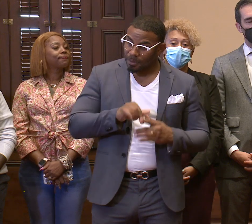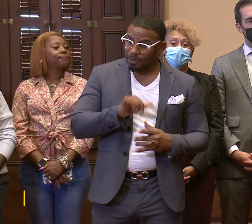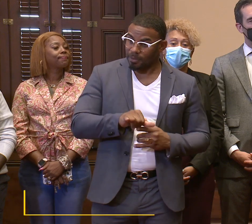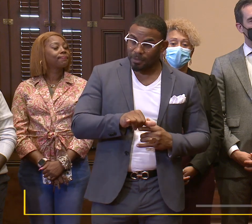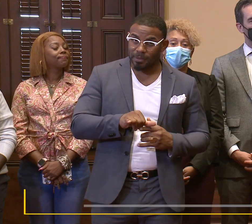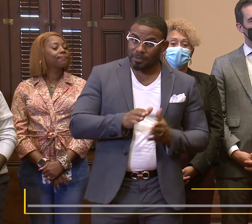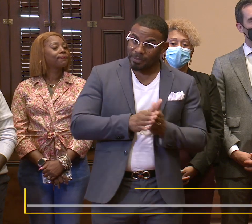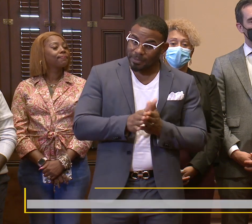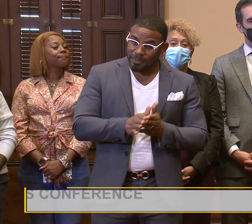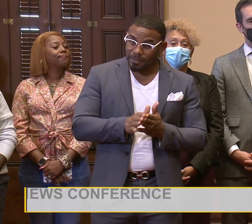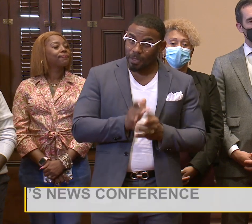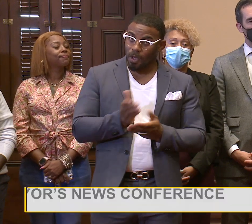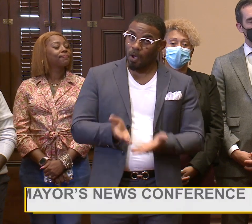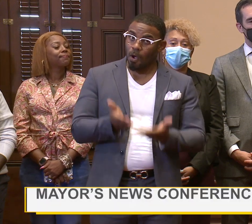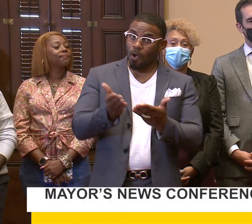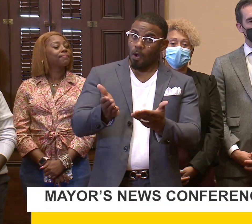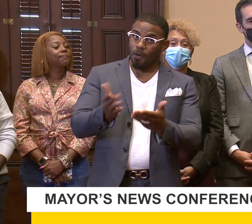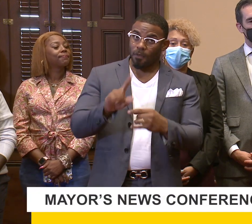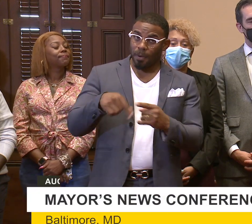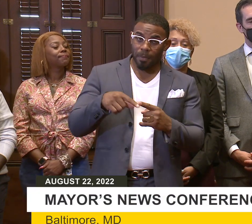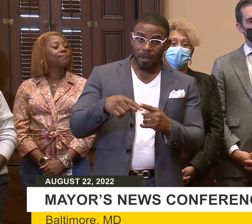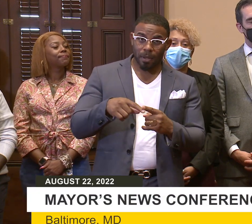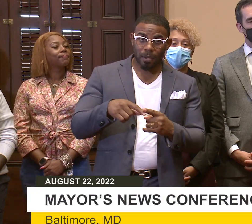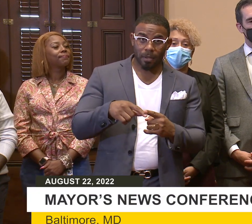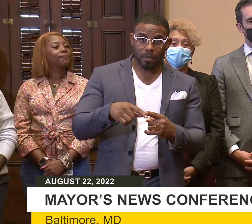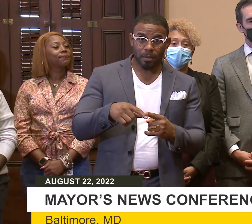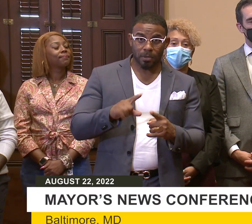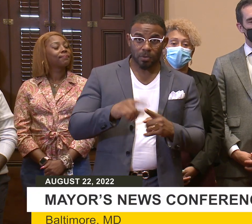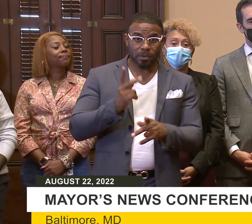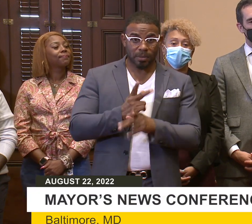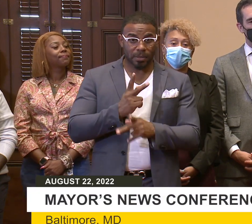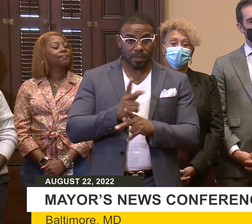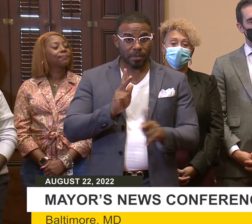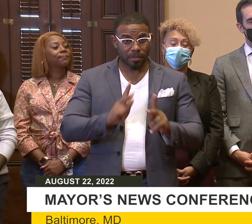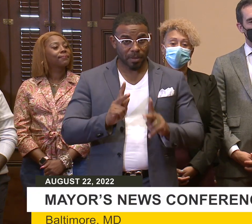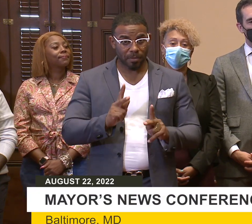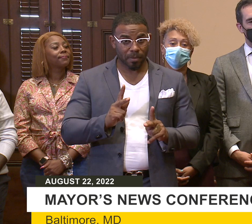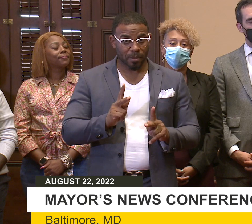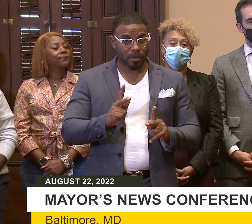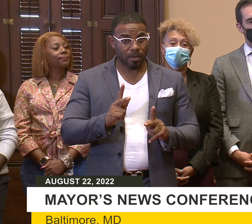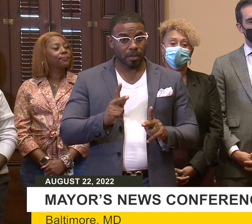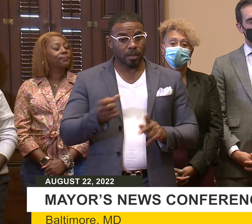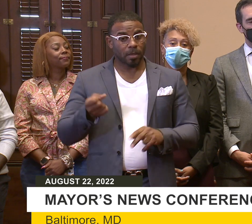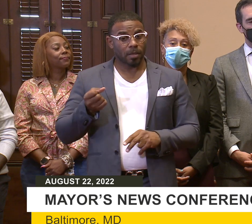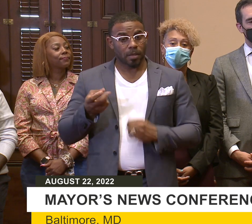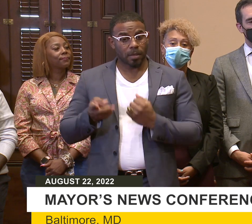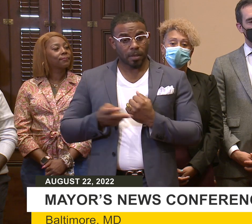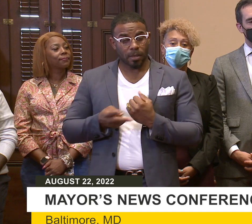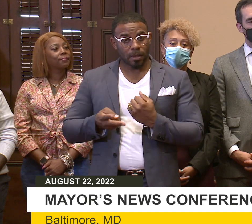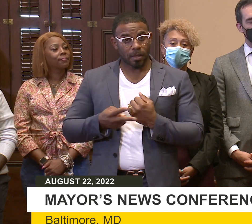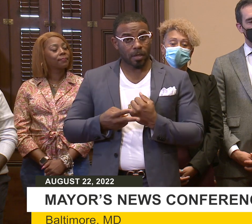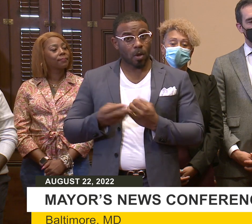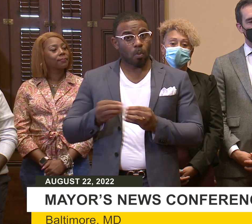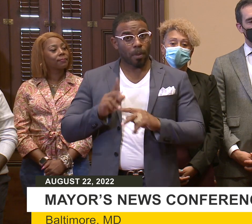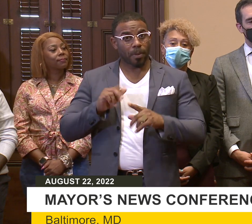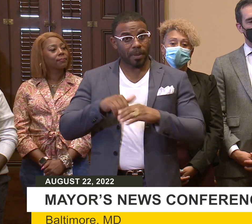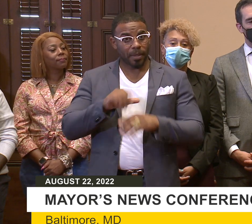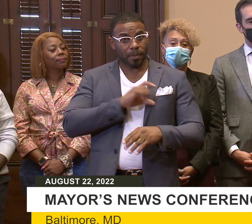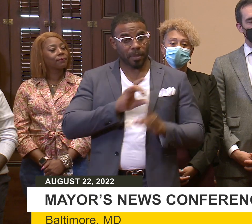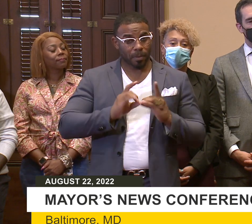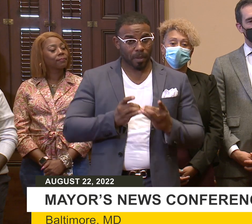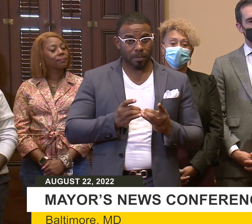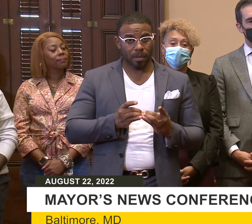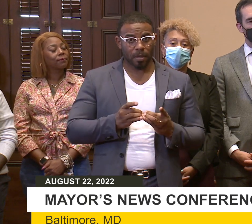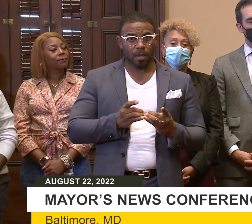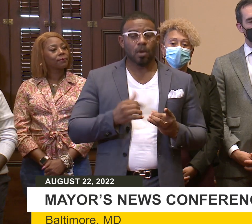the incentives that we're offering about to keep people and attract more people into the police